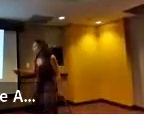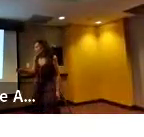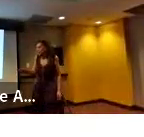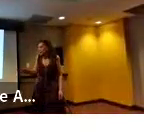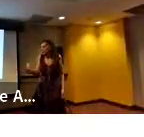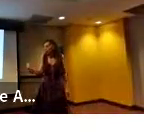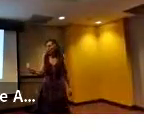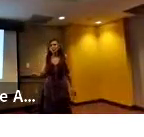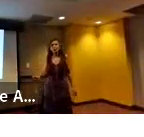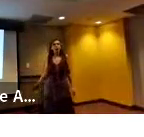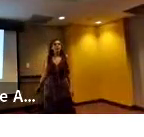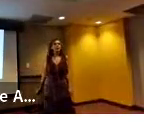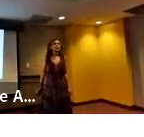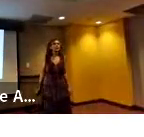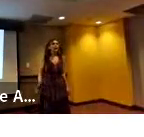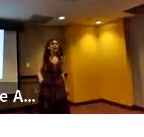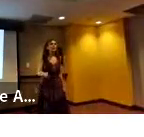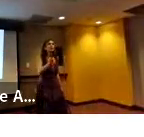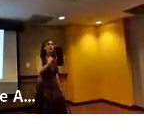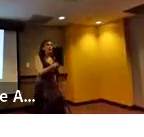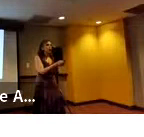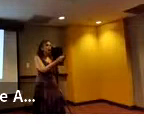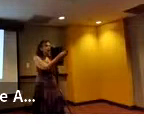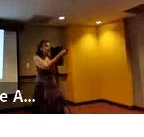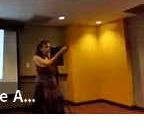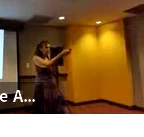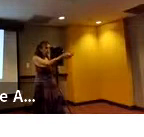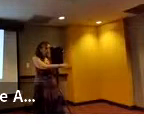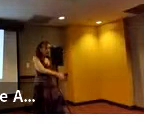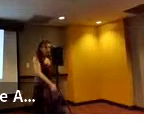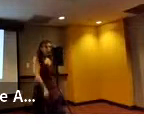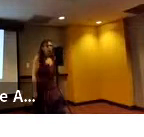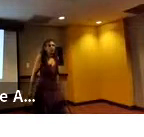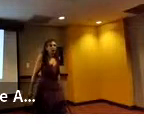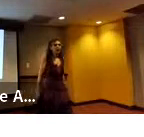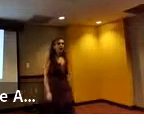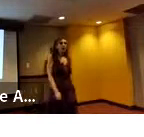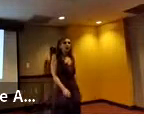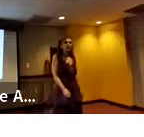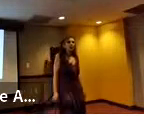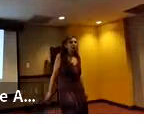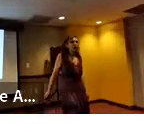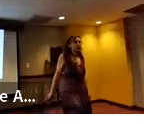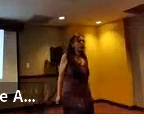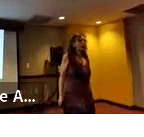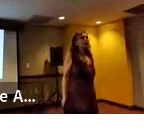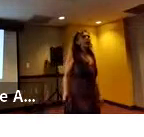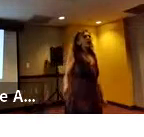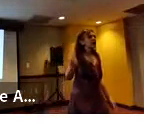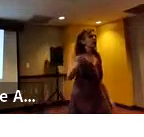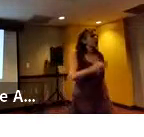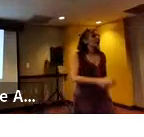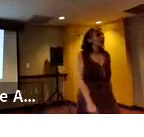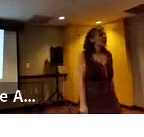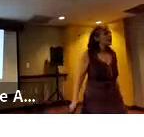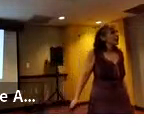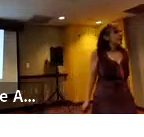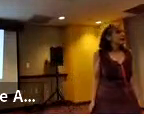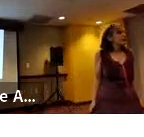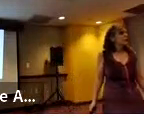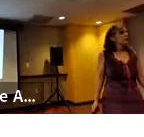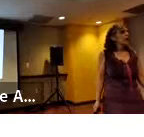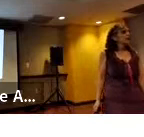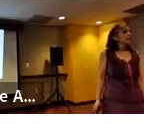He owned it. And this is part of the problem, because everybody, all those little kids that we were saying, all the little programmers, that's what they